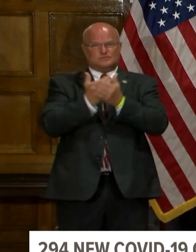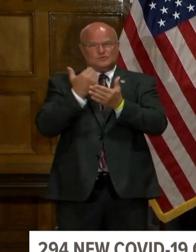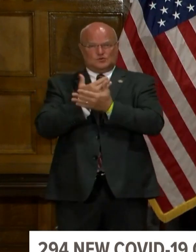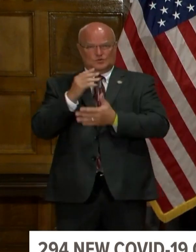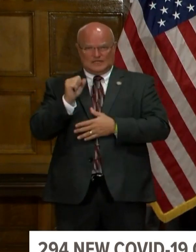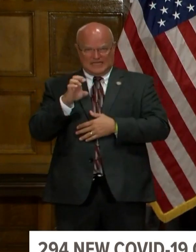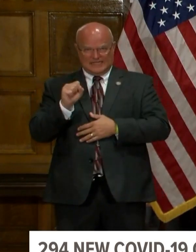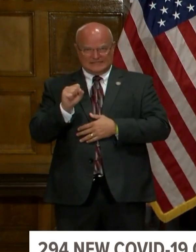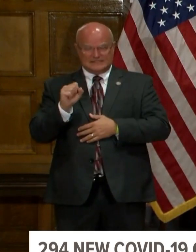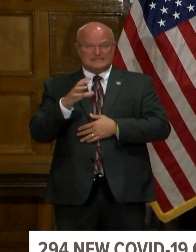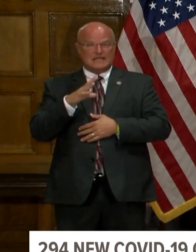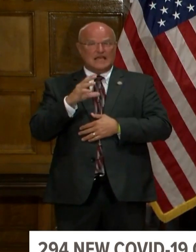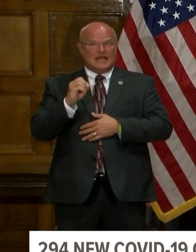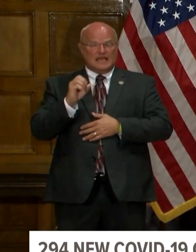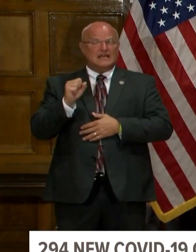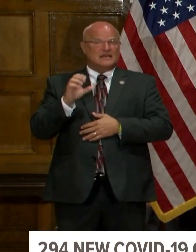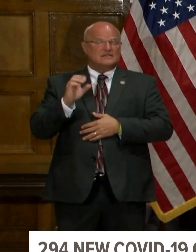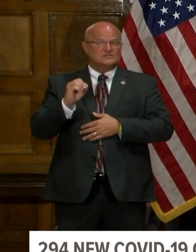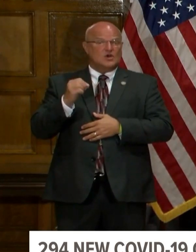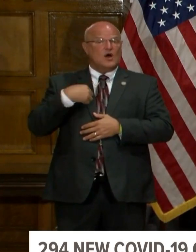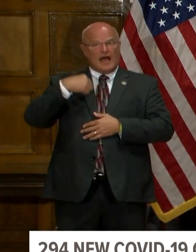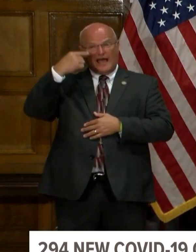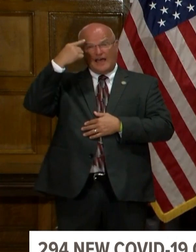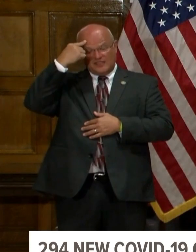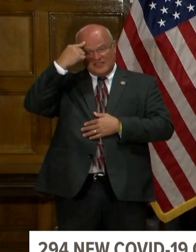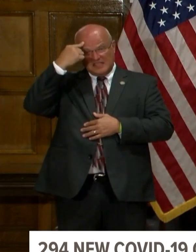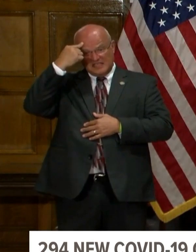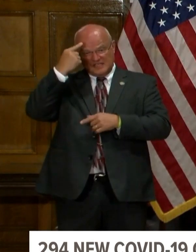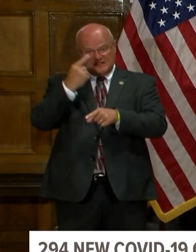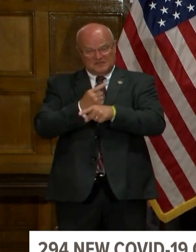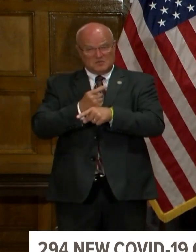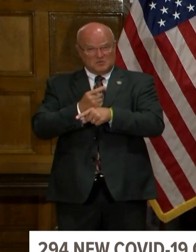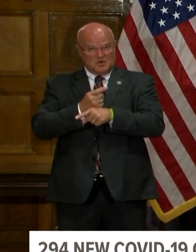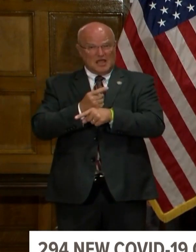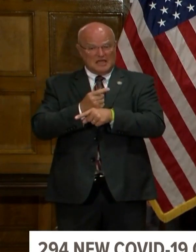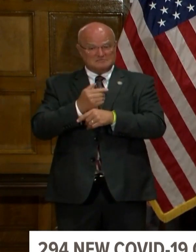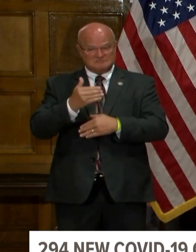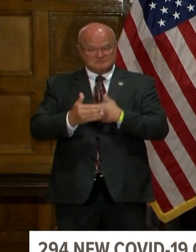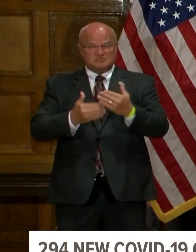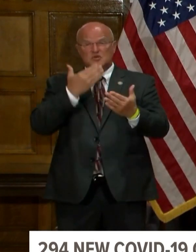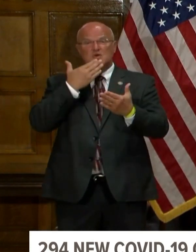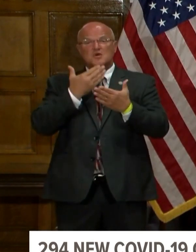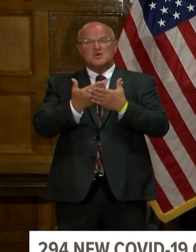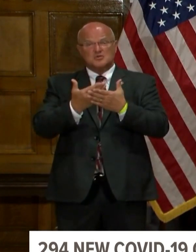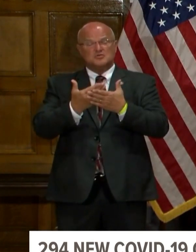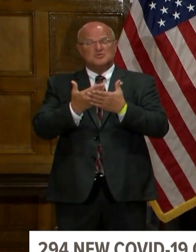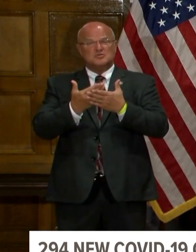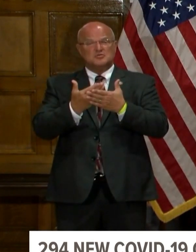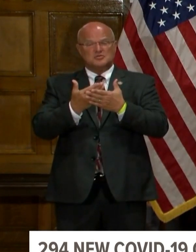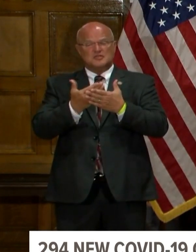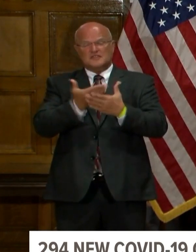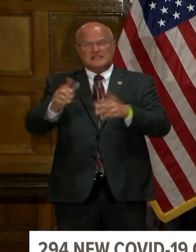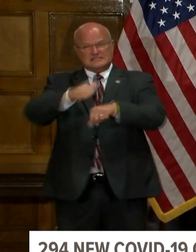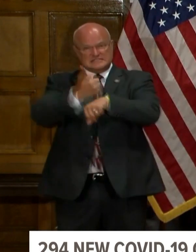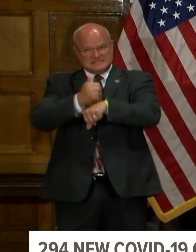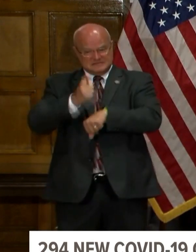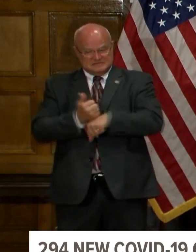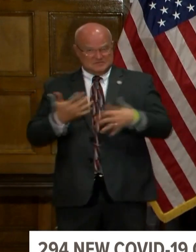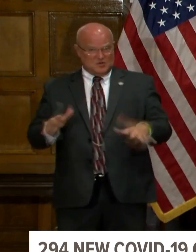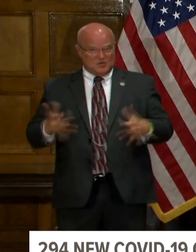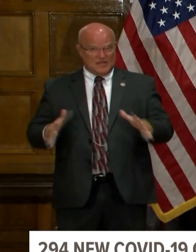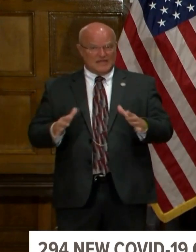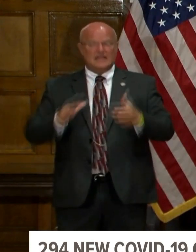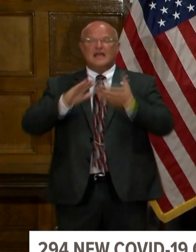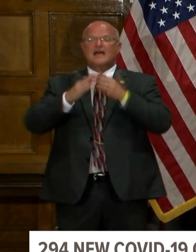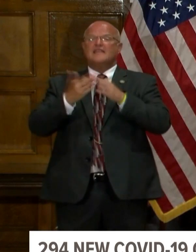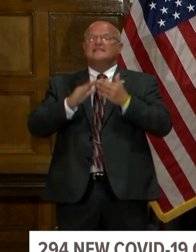cases. And so I think they've taken the right steps. They have good enforcement mechanisms there, and the